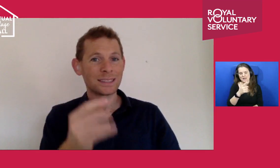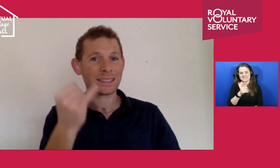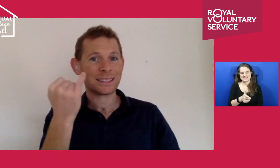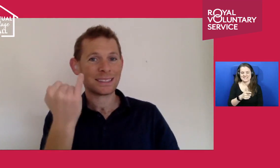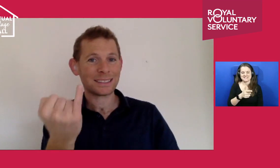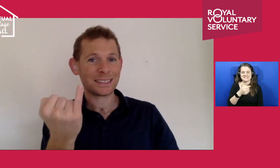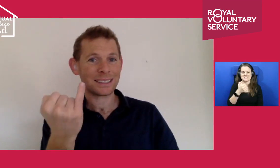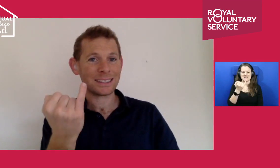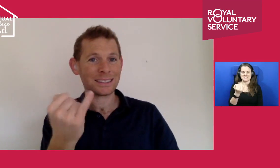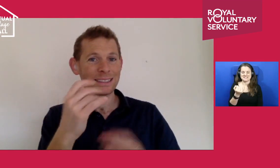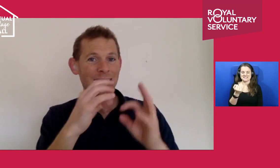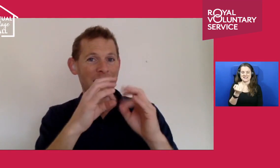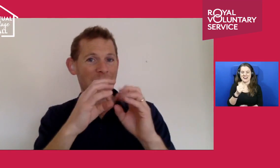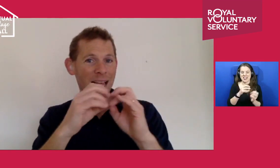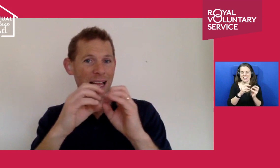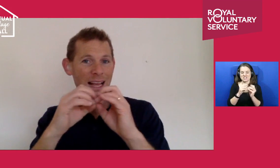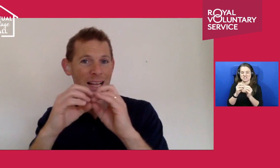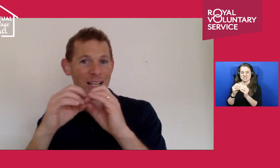26